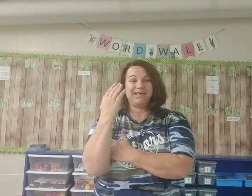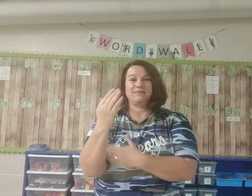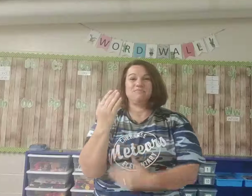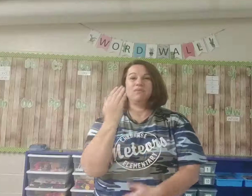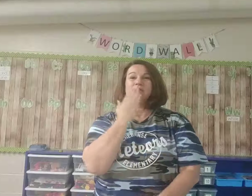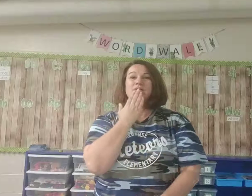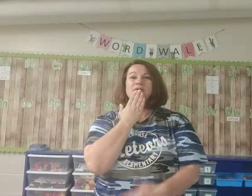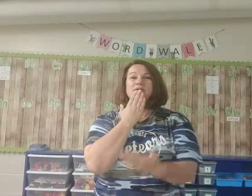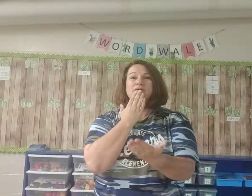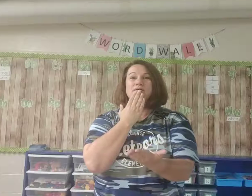again.